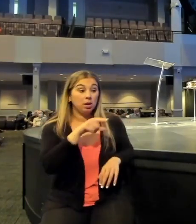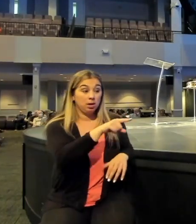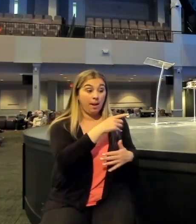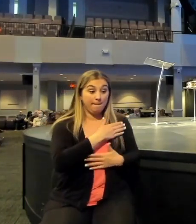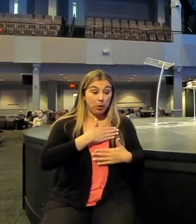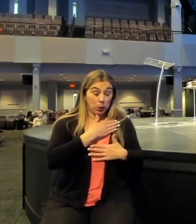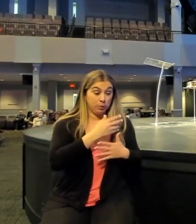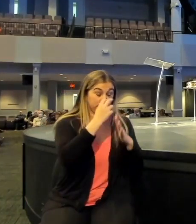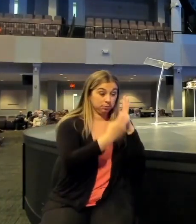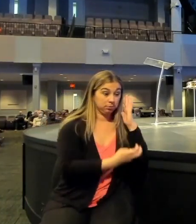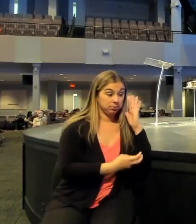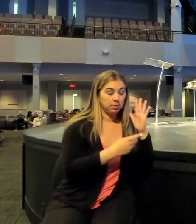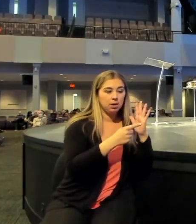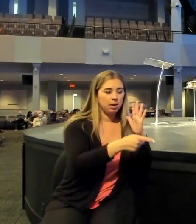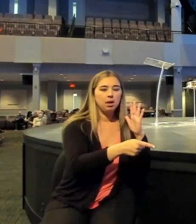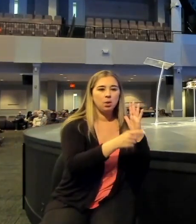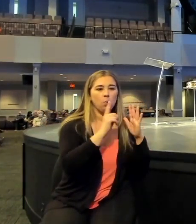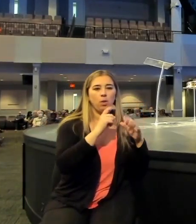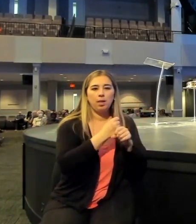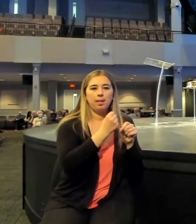amusement numbs you.